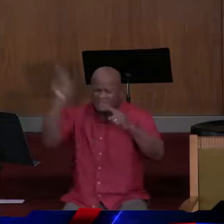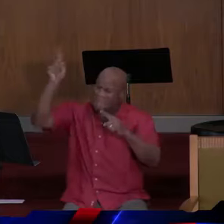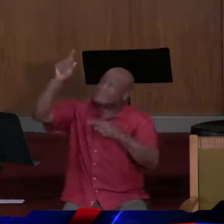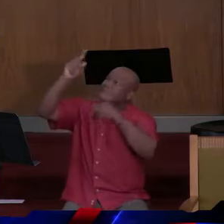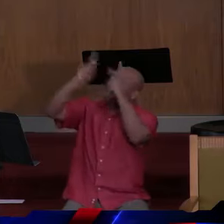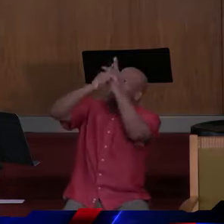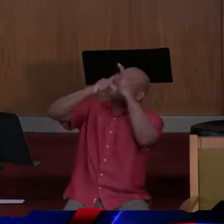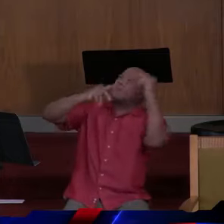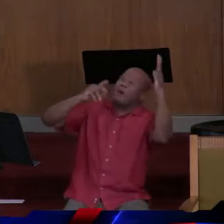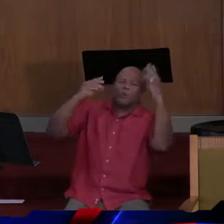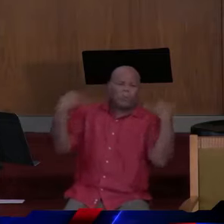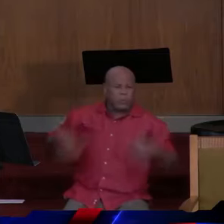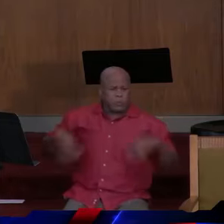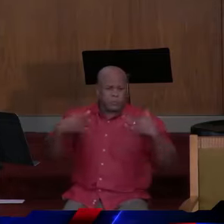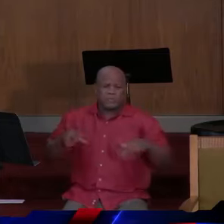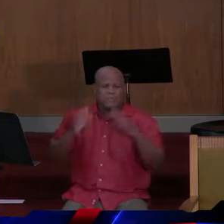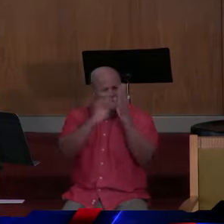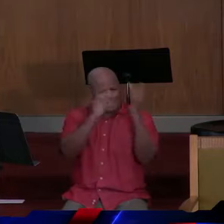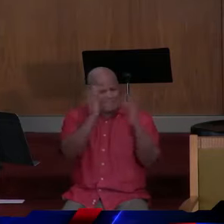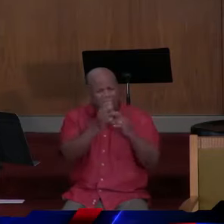Oh, to be kept by Jesus.